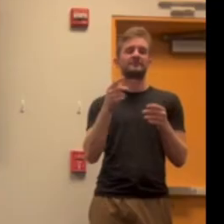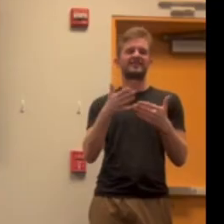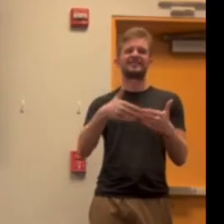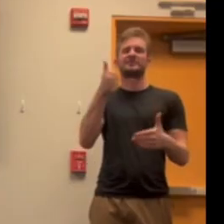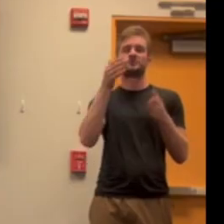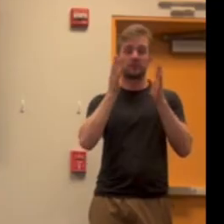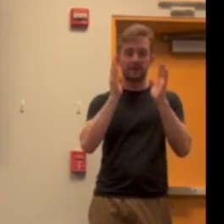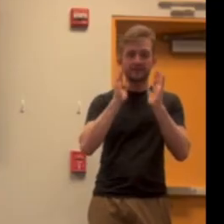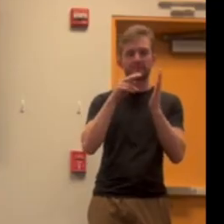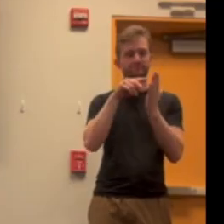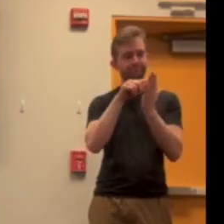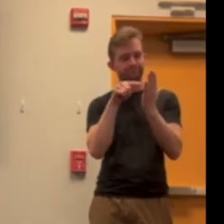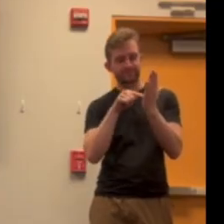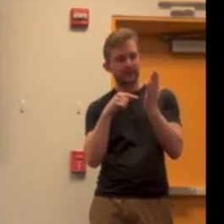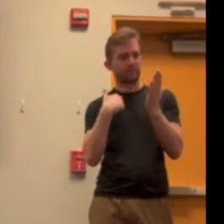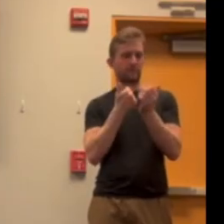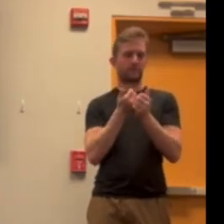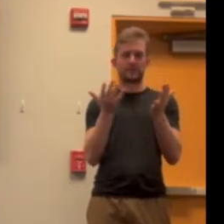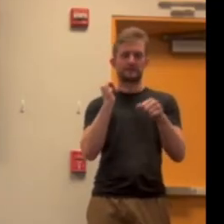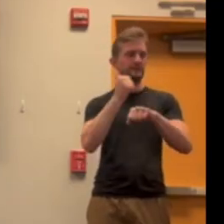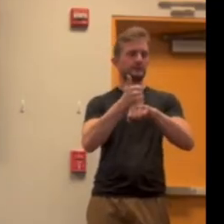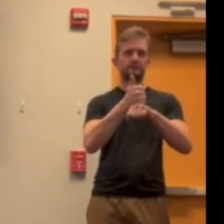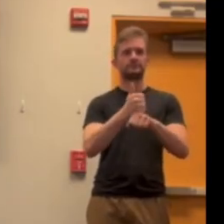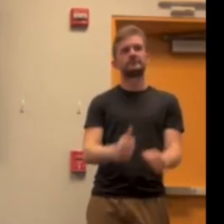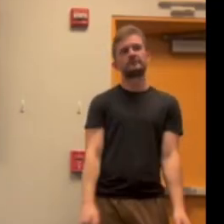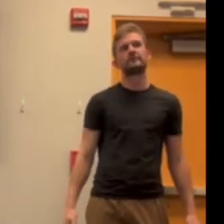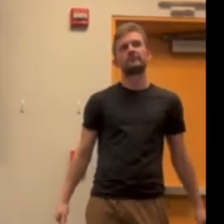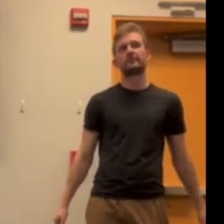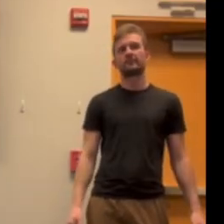thing, but just keep an eye on it. Make sure it went through still every month.